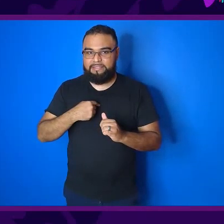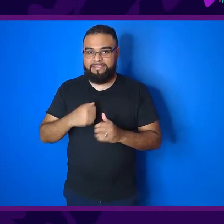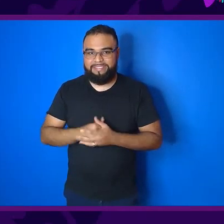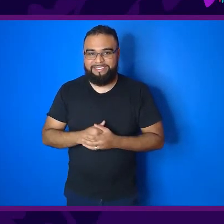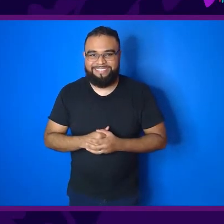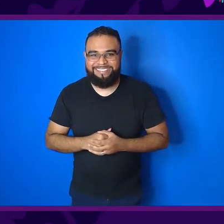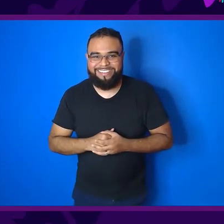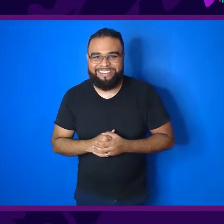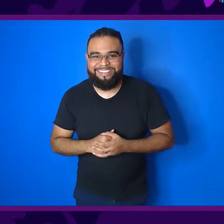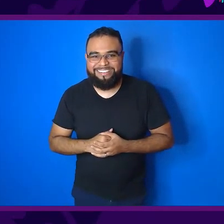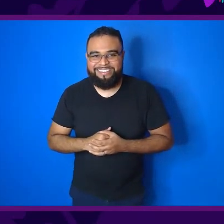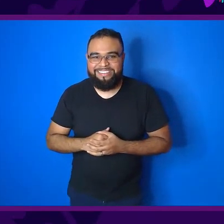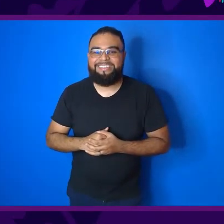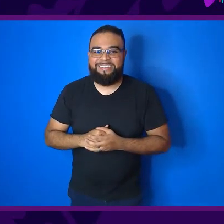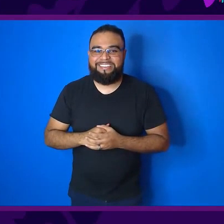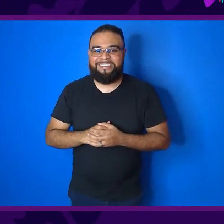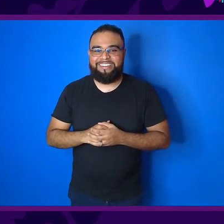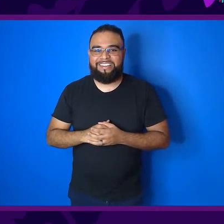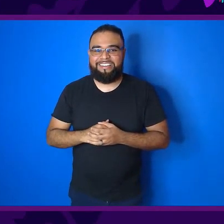I'm so